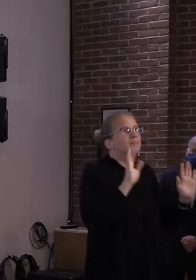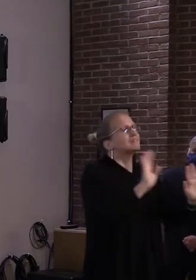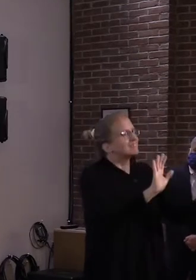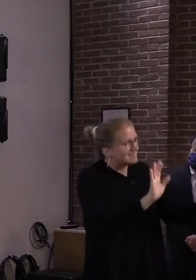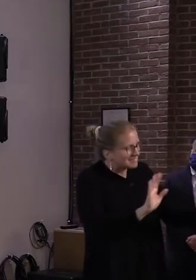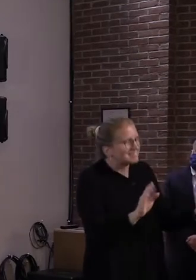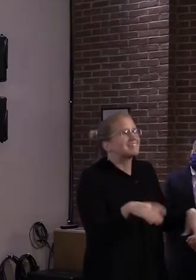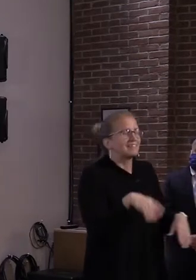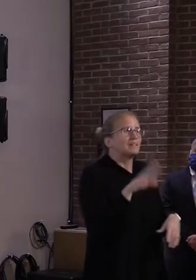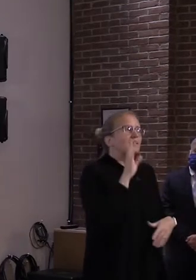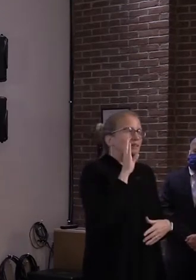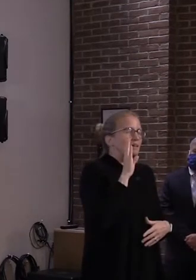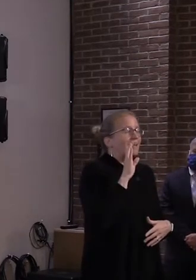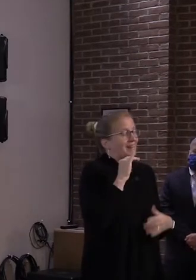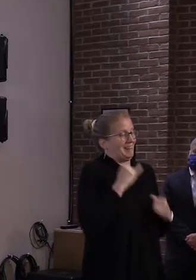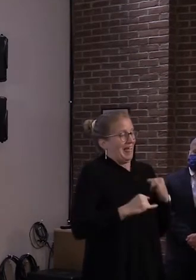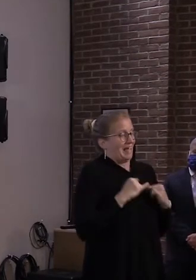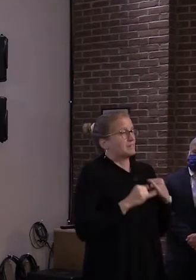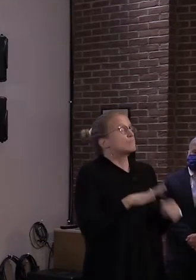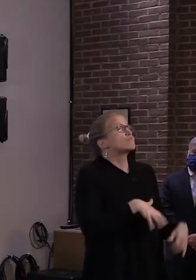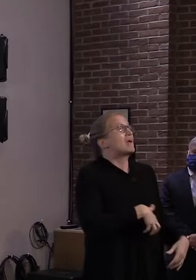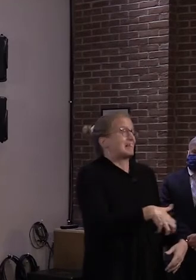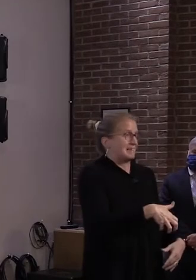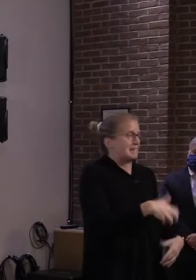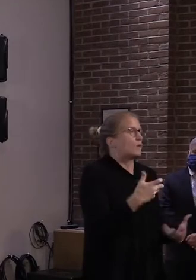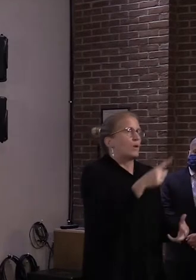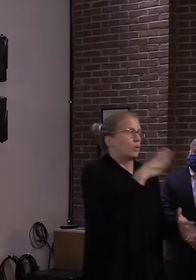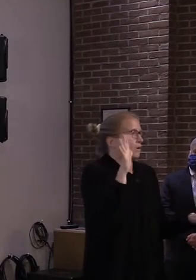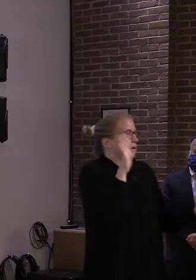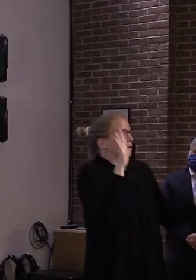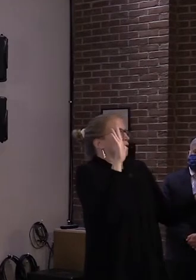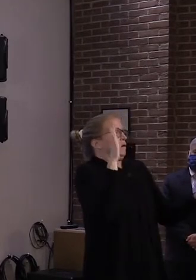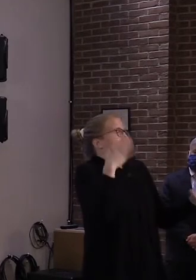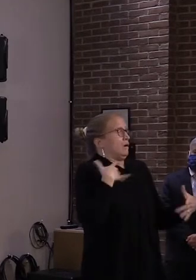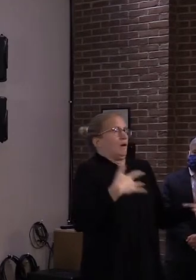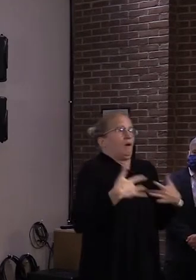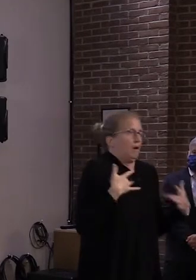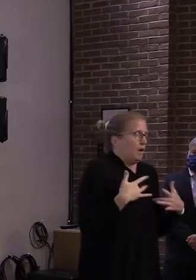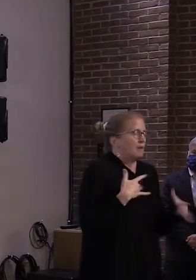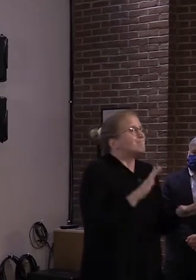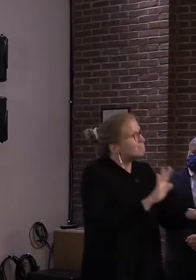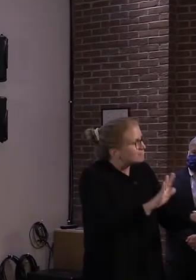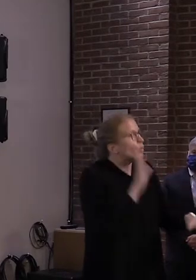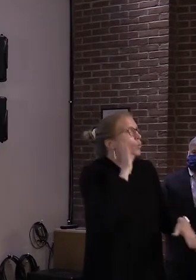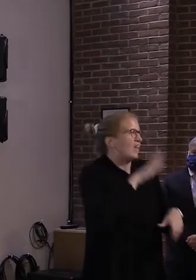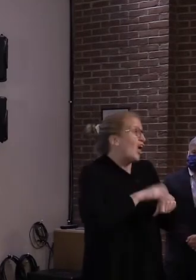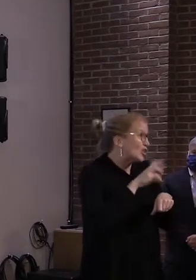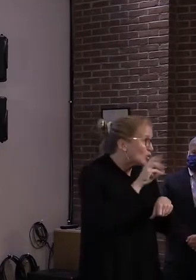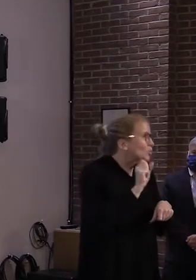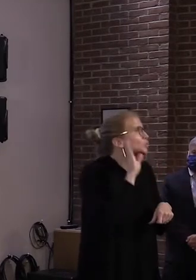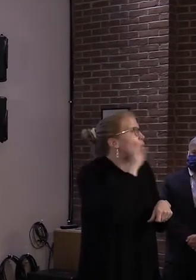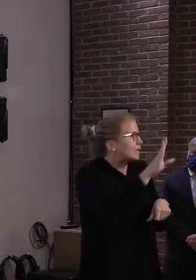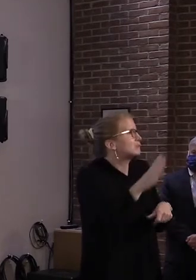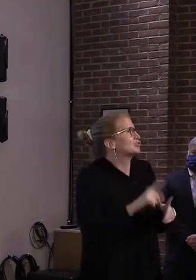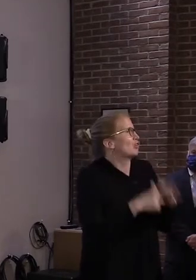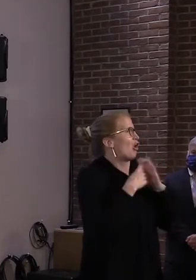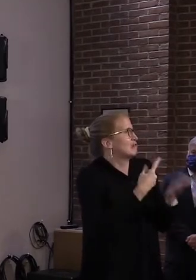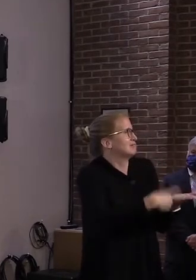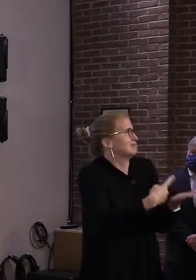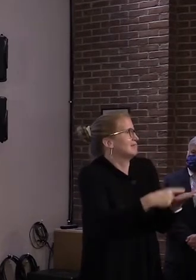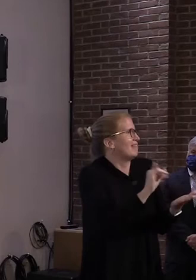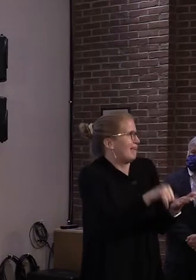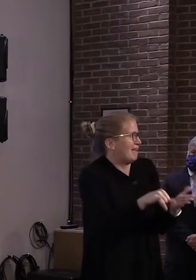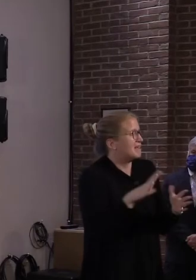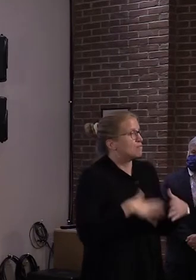it, is pregnancy. Pregnancy is one that people have talked about up until this point